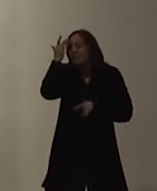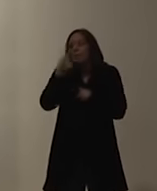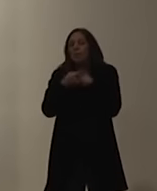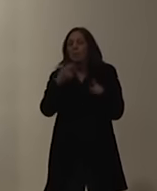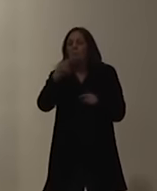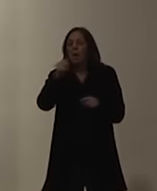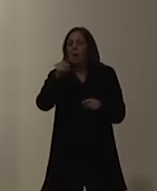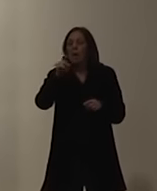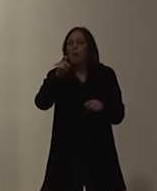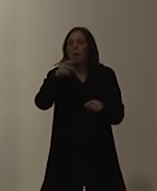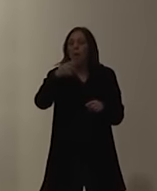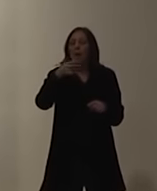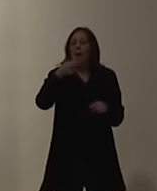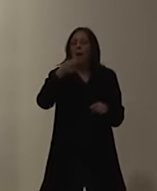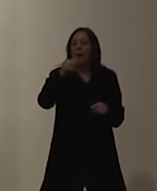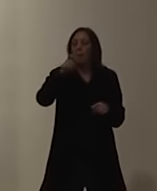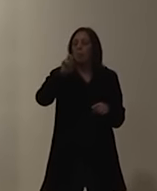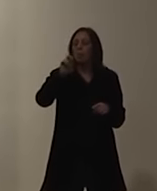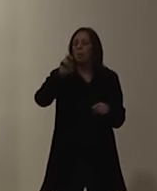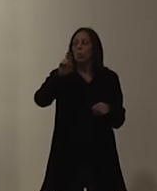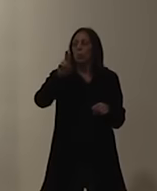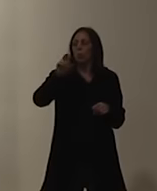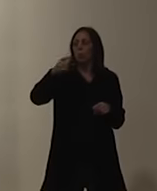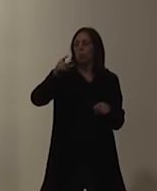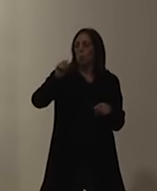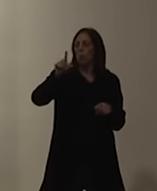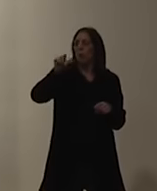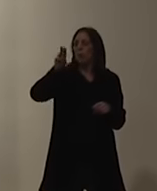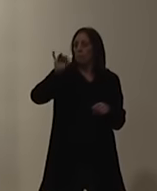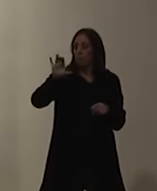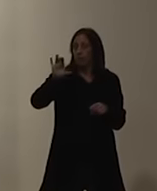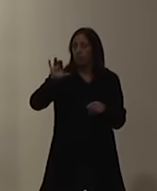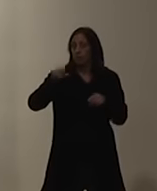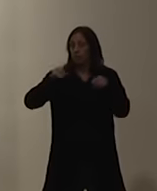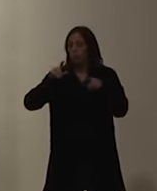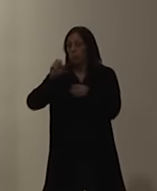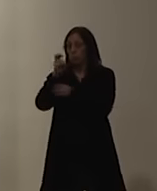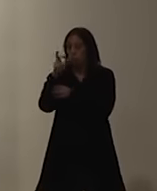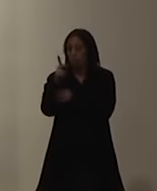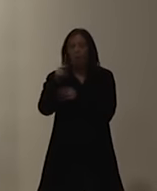that hypovolemic shock is what results when you have nausea,